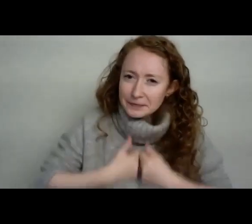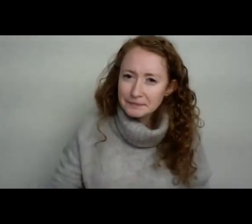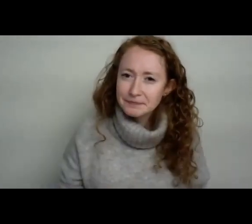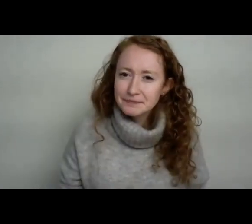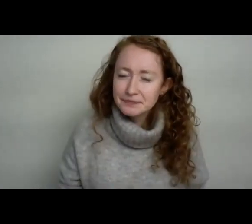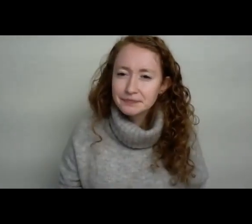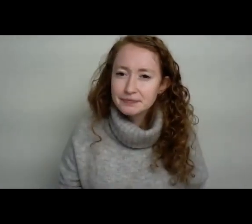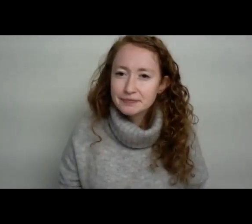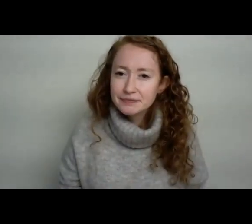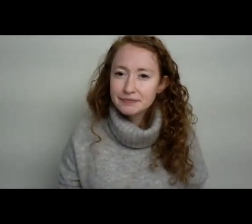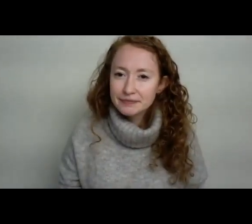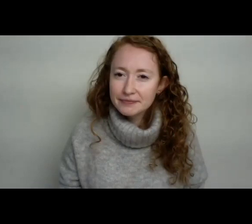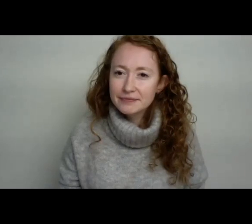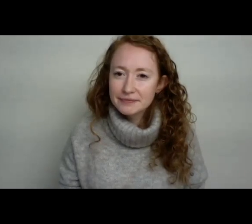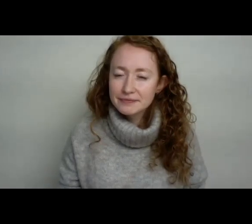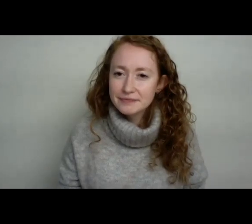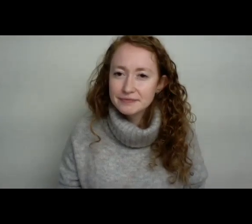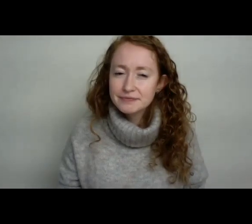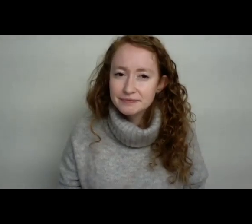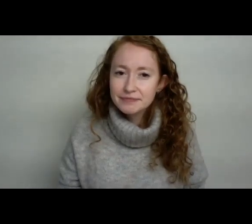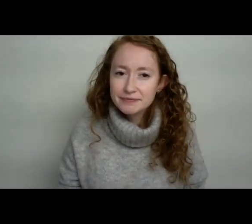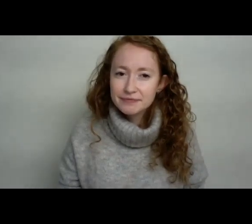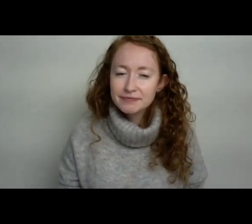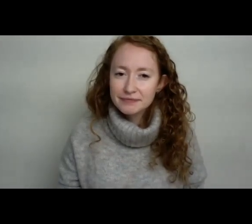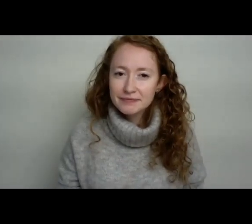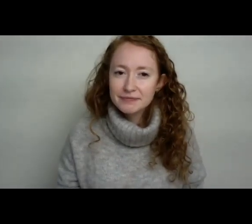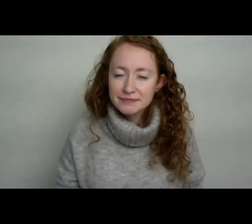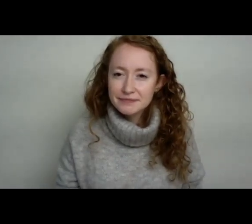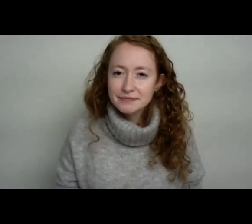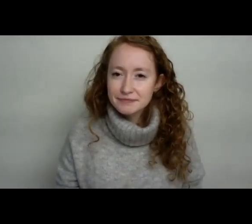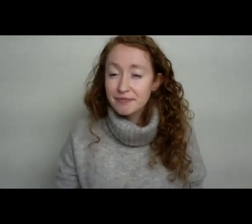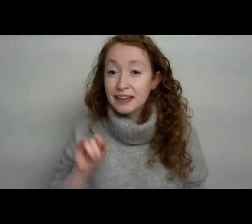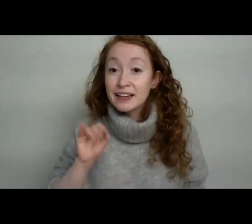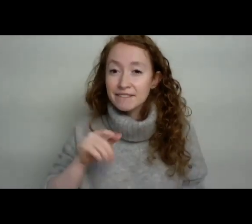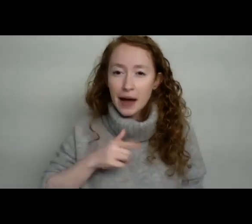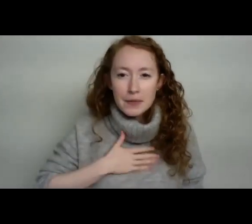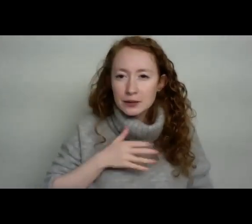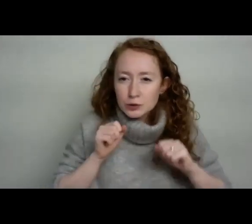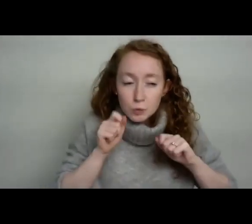If it too could wake up with a life of limitless possibilities of